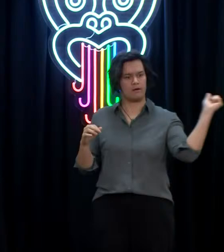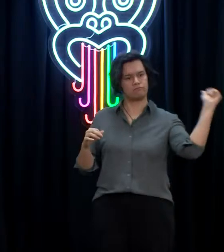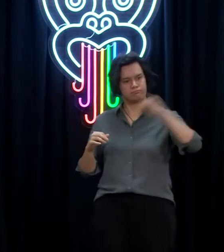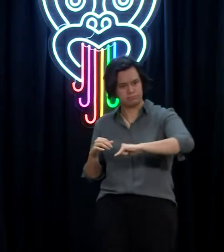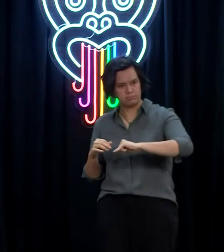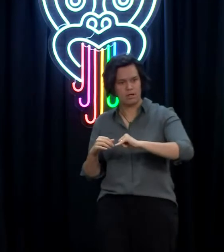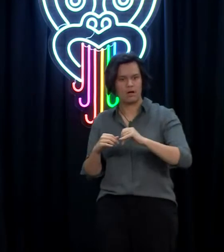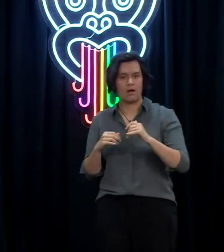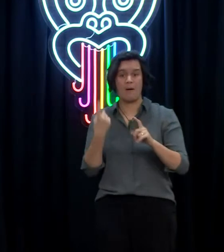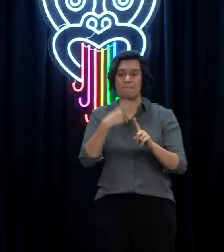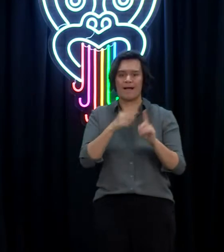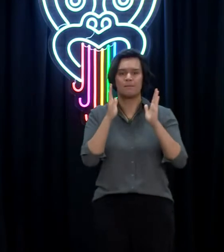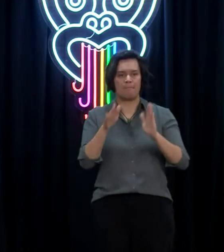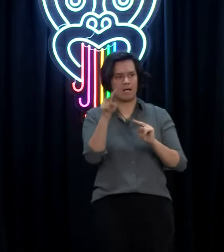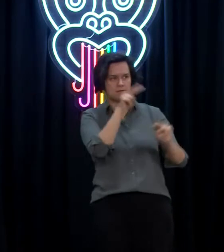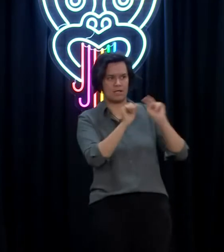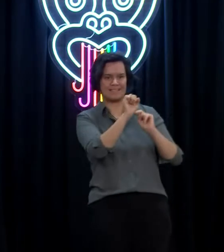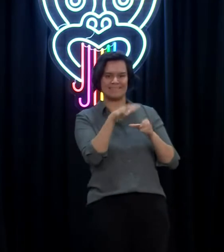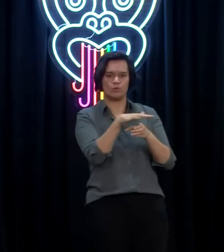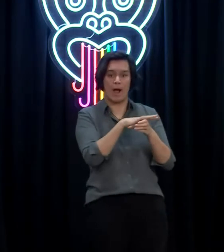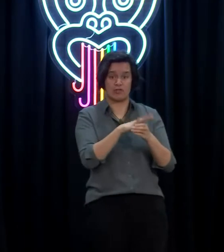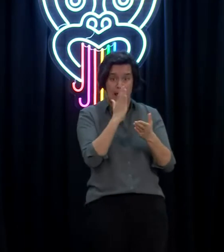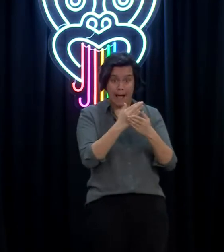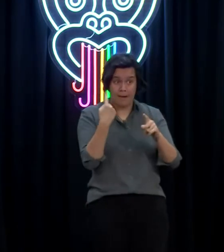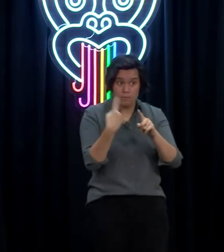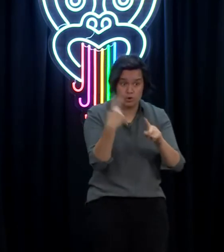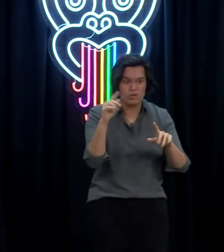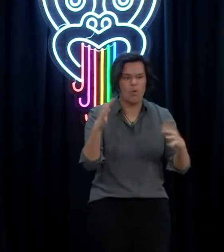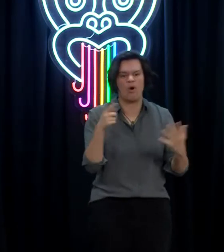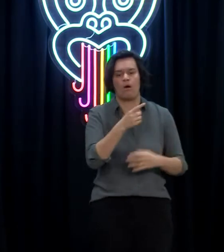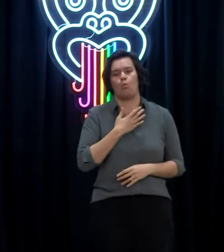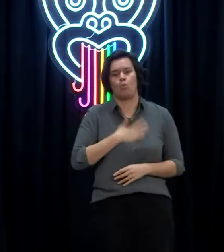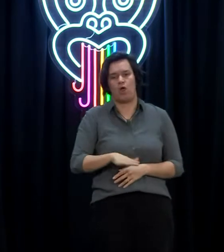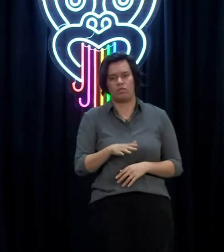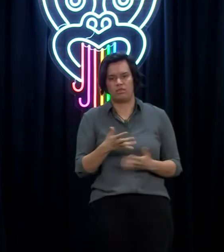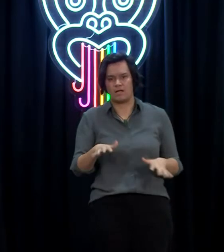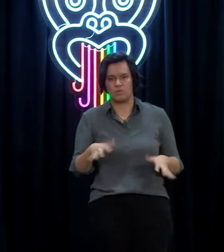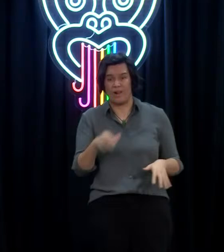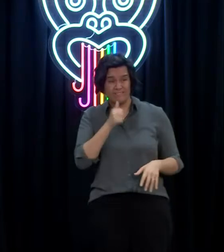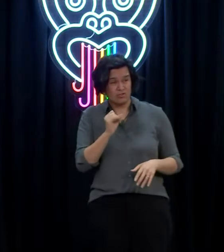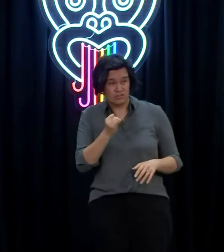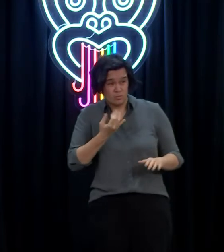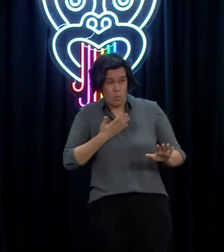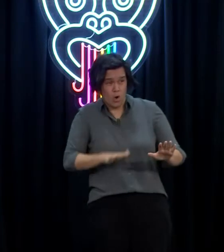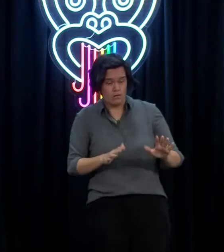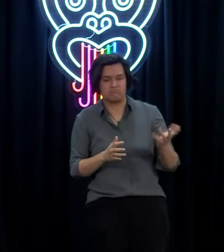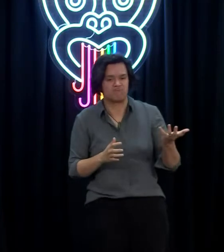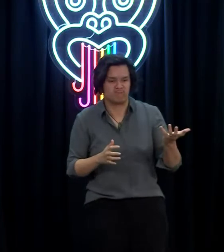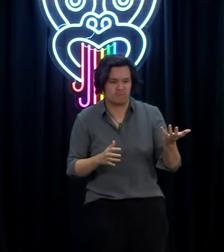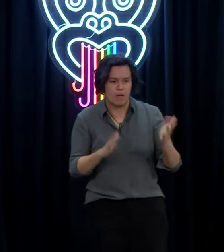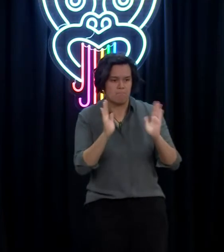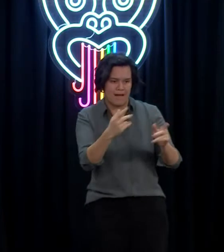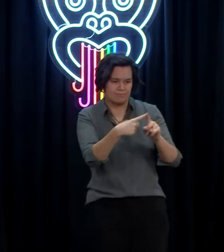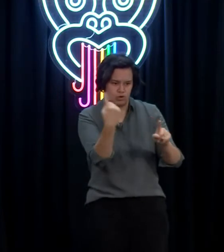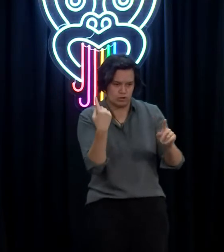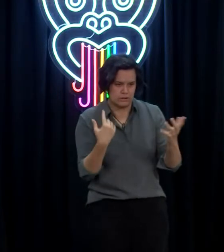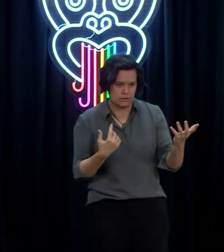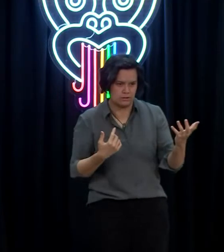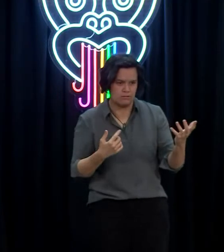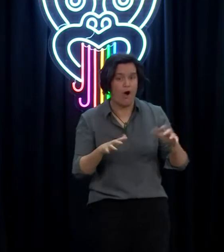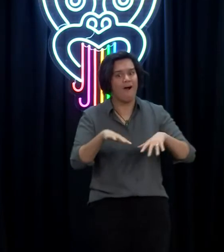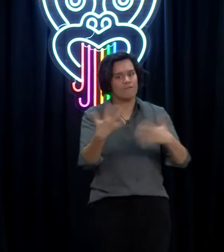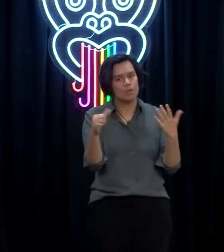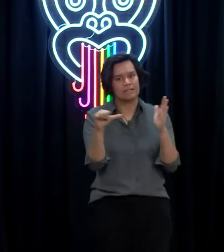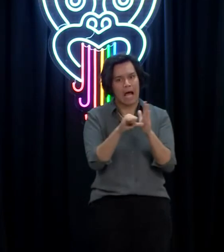being an emergency situation. Obviously, being very specific about that criteria is hard because everybody's got their